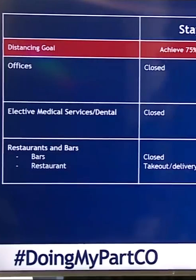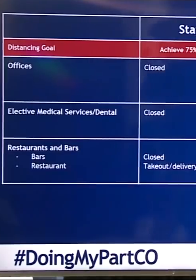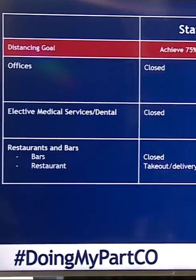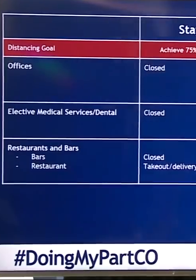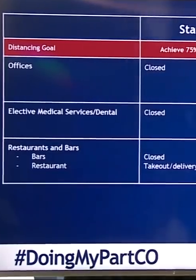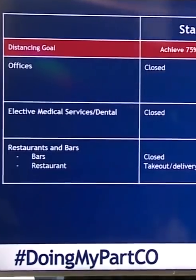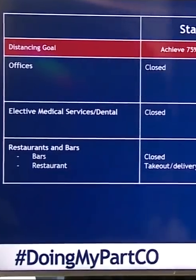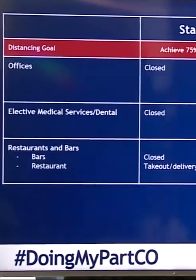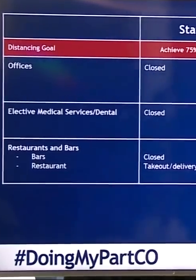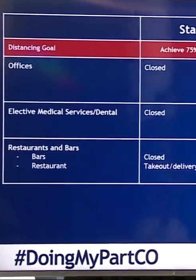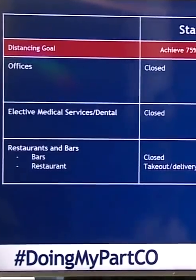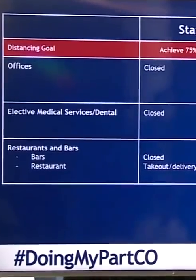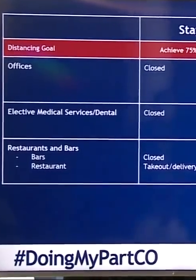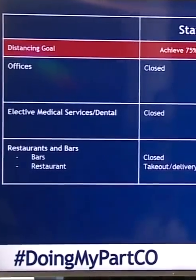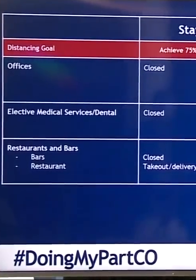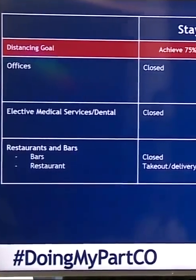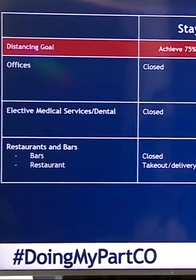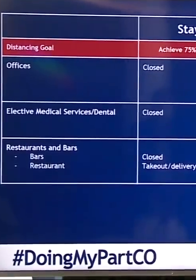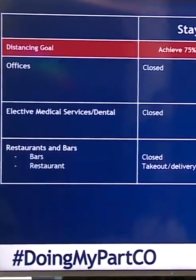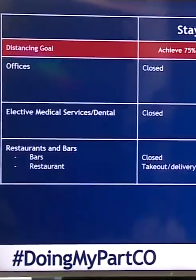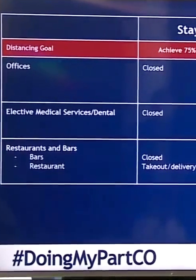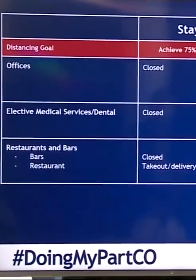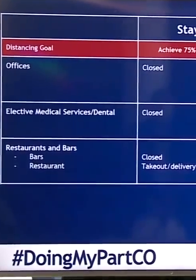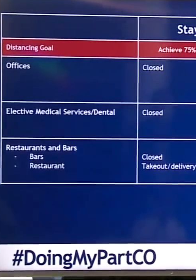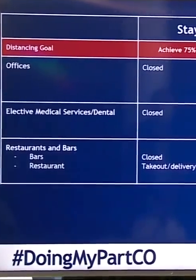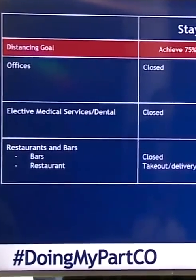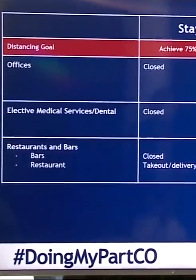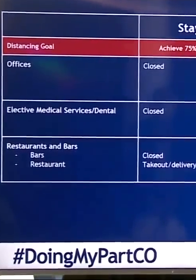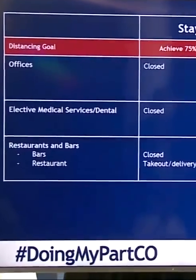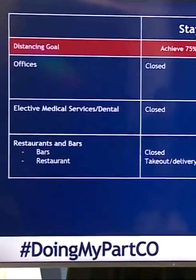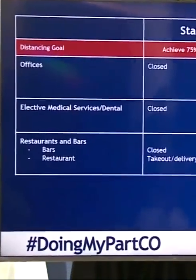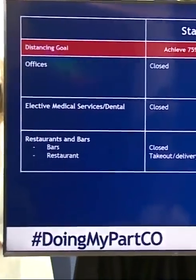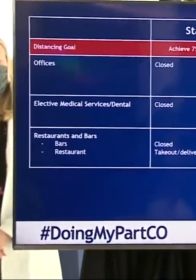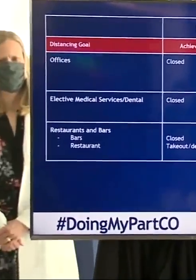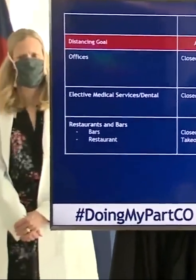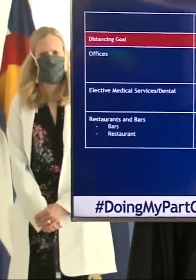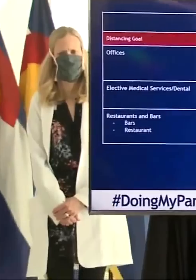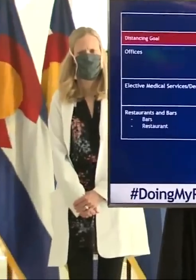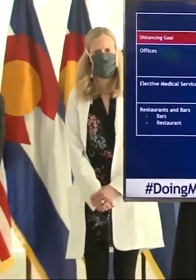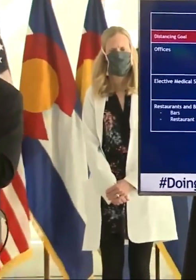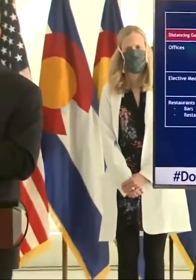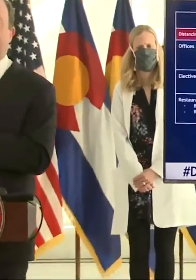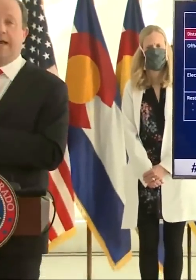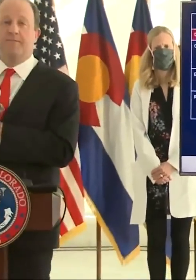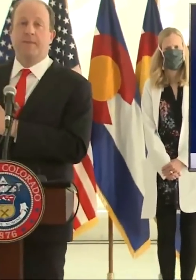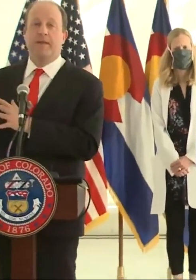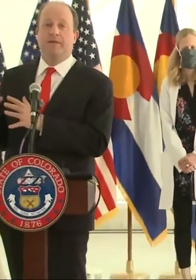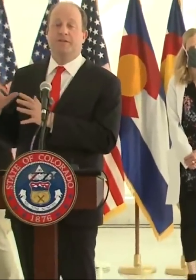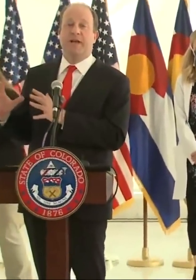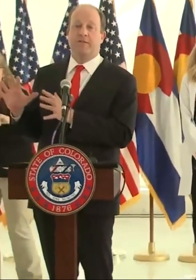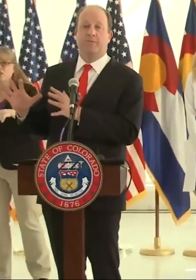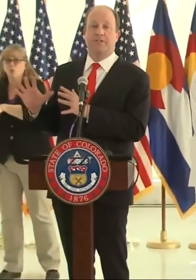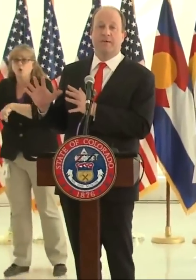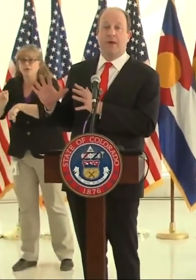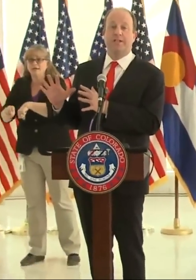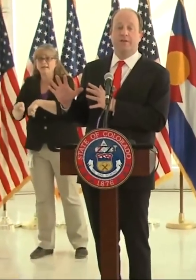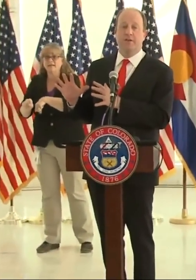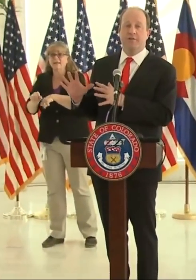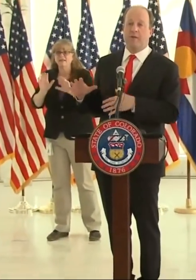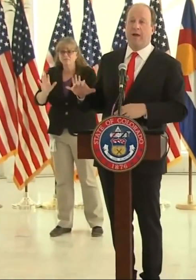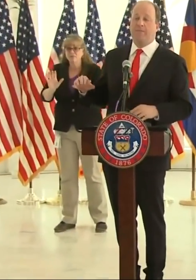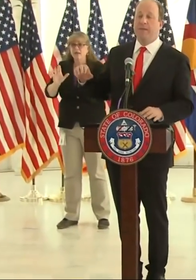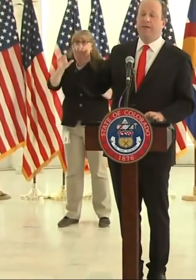condition is retired. Many of them are in the workforce. And as you're an employer that is looking to have 50% on site, there's several